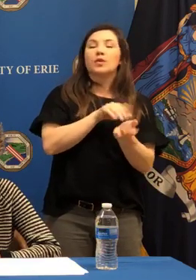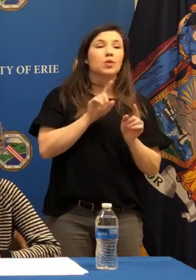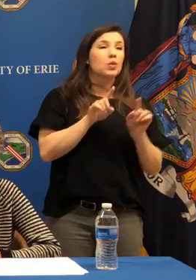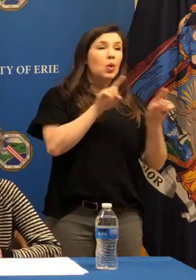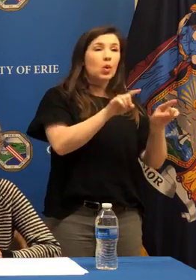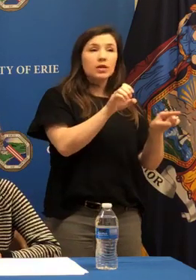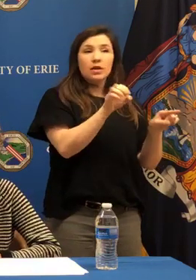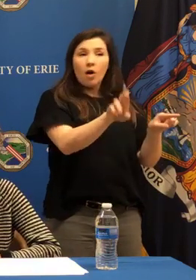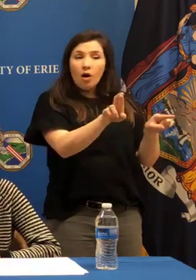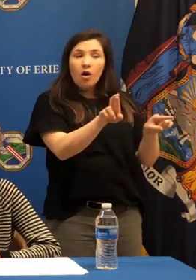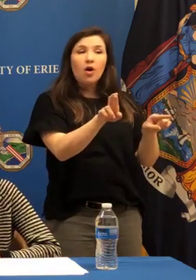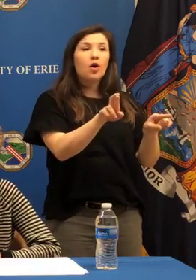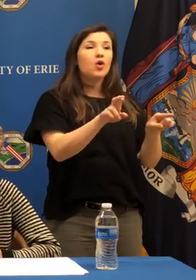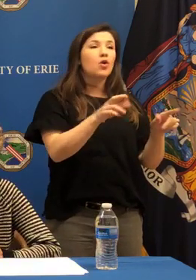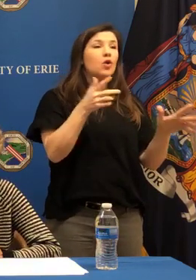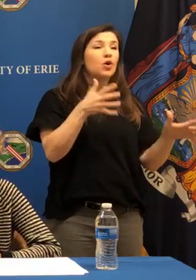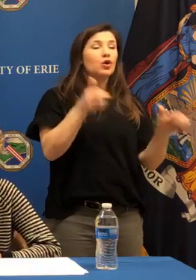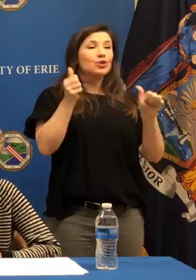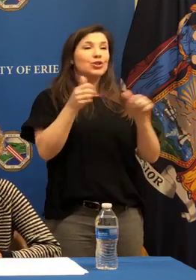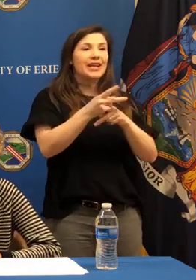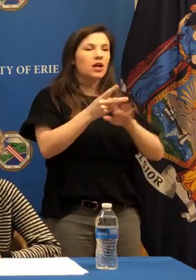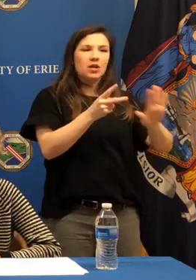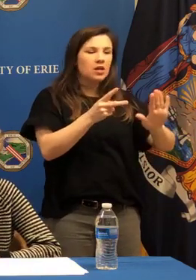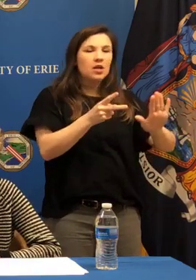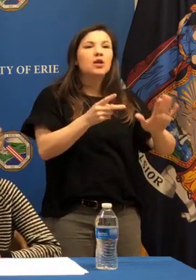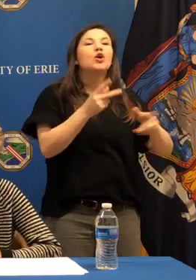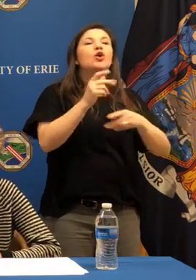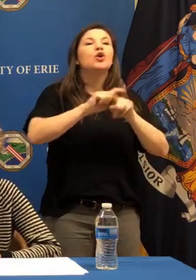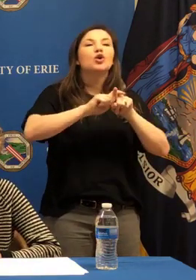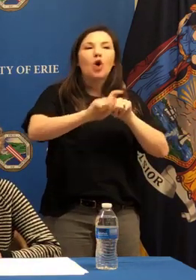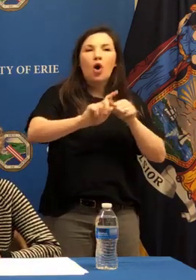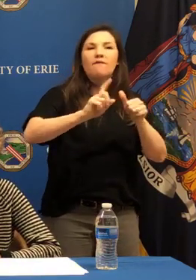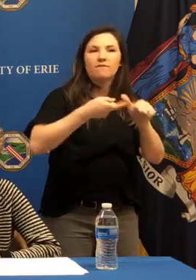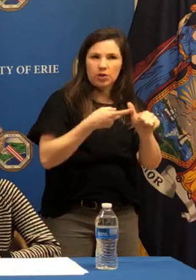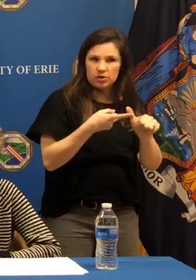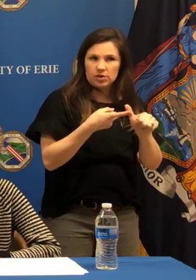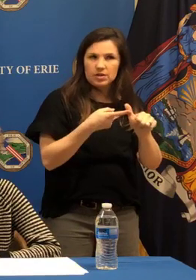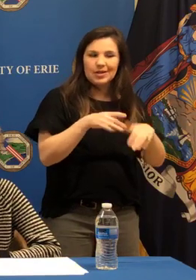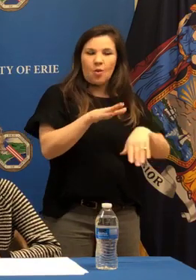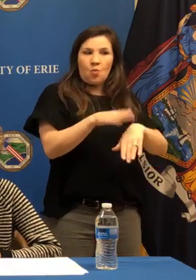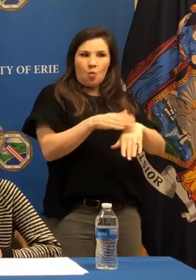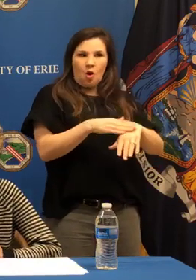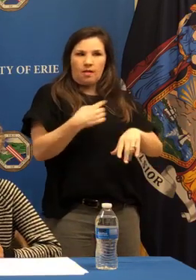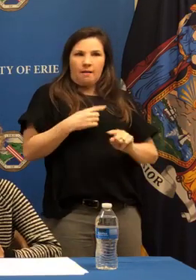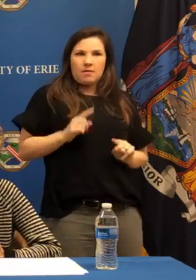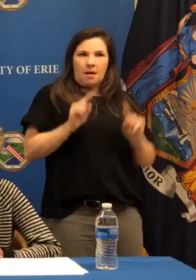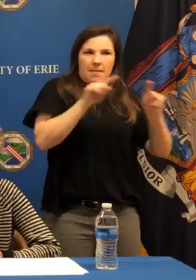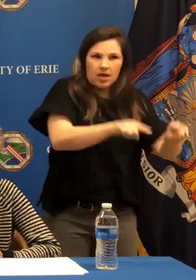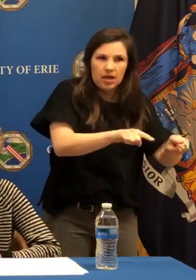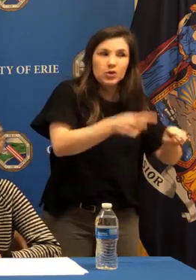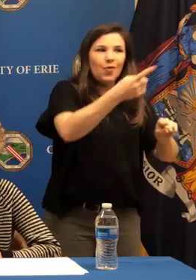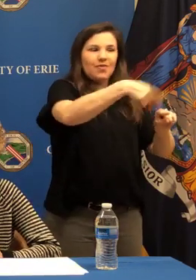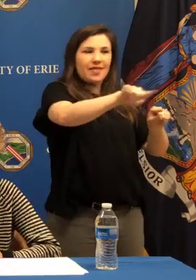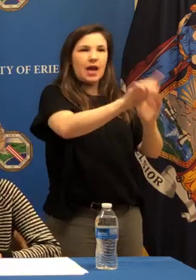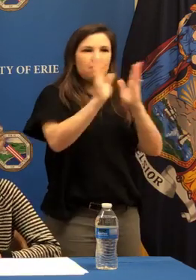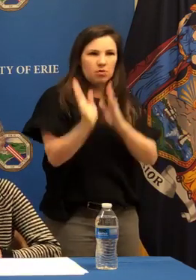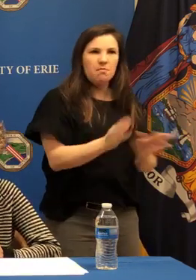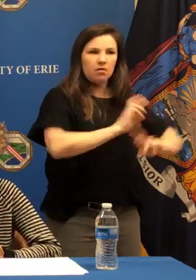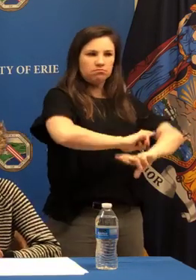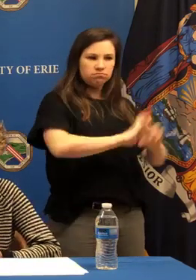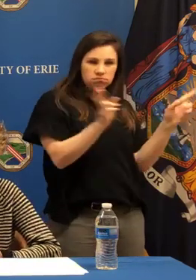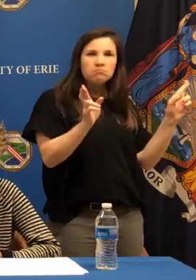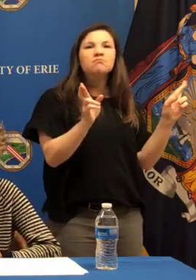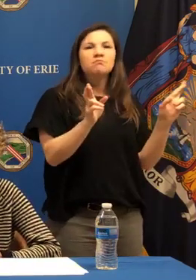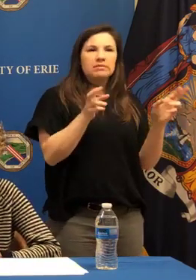emergency department or an urgent care center, call first. We warn them that you're coming, and so that they can be prepared